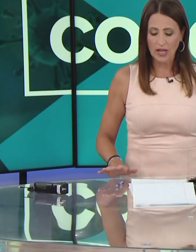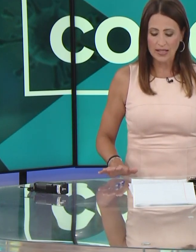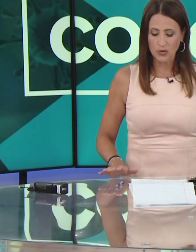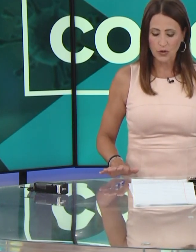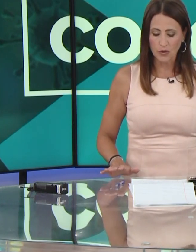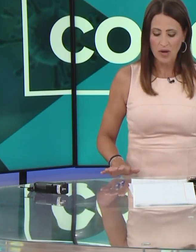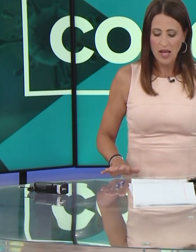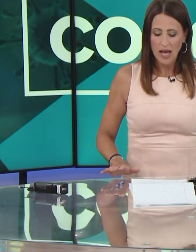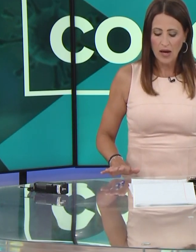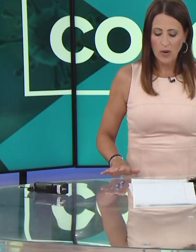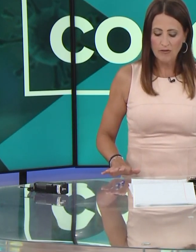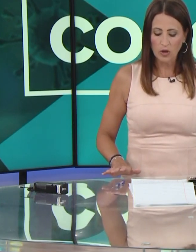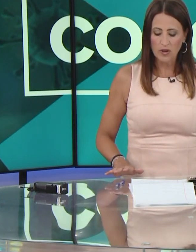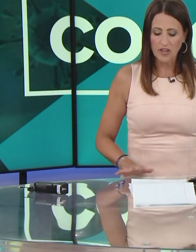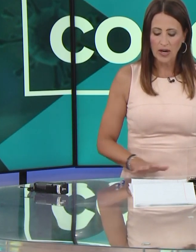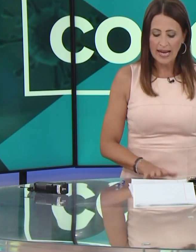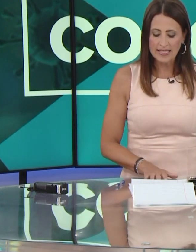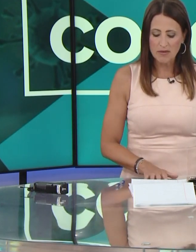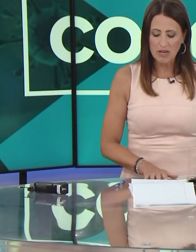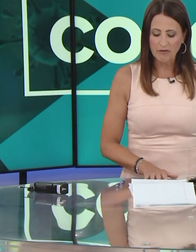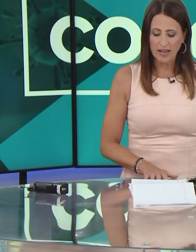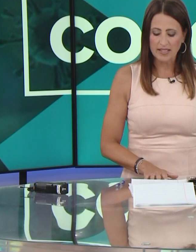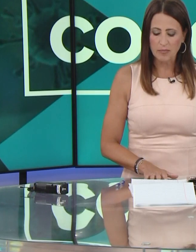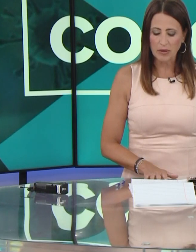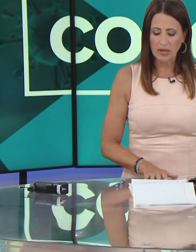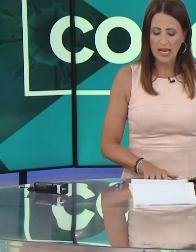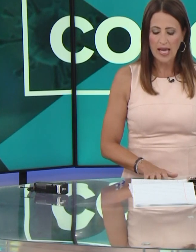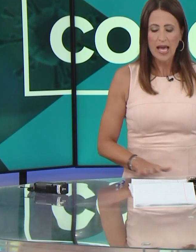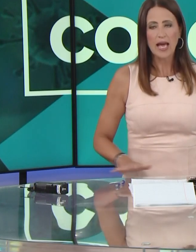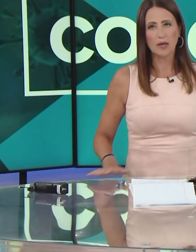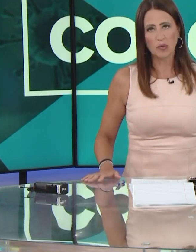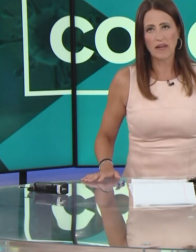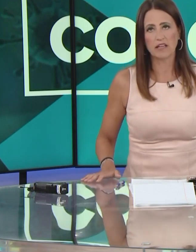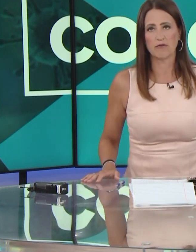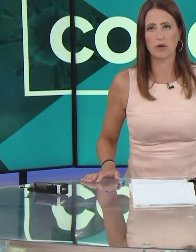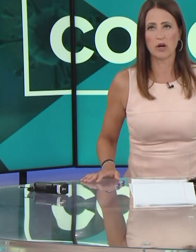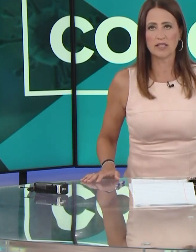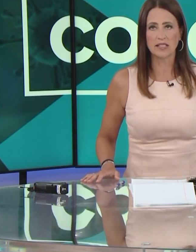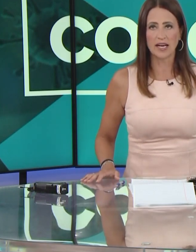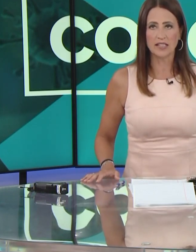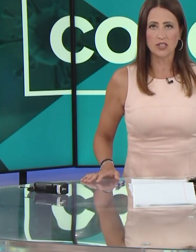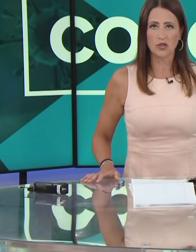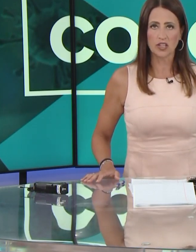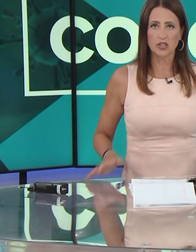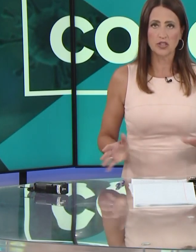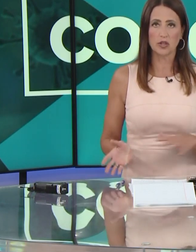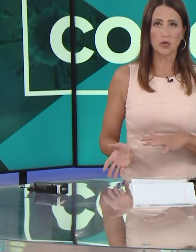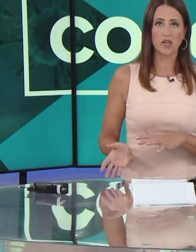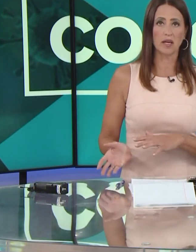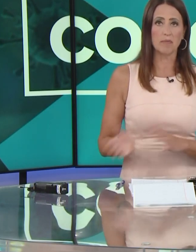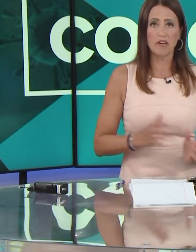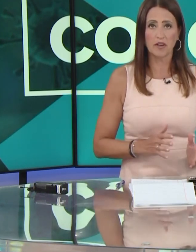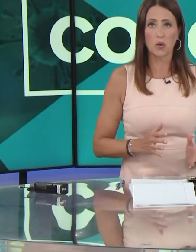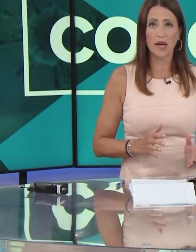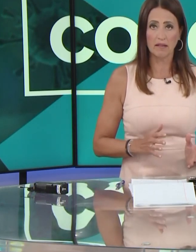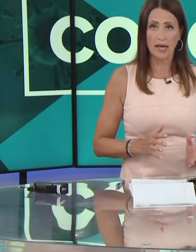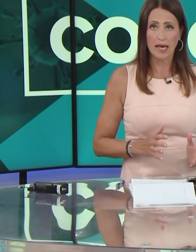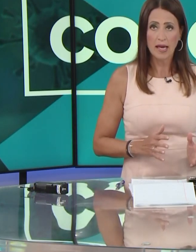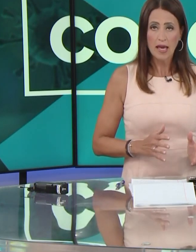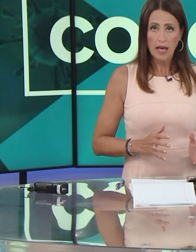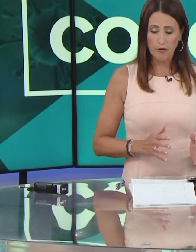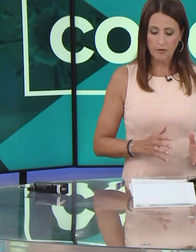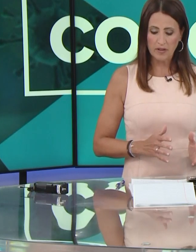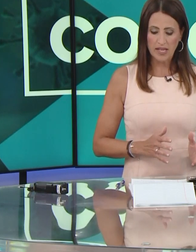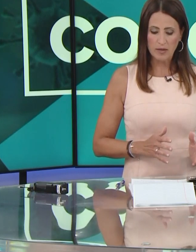regular classroom. However, there has to be flexibility and a plan for on-site instruction so that we can pivot